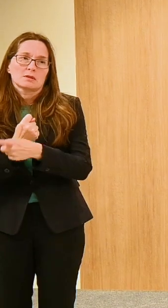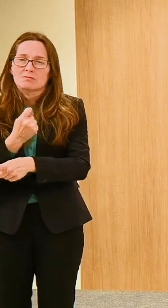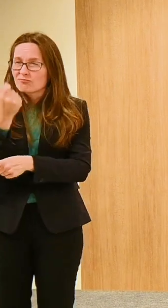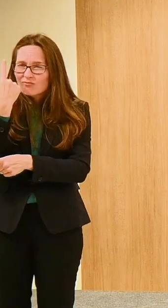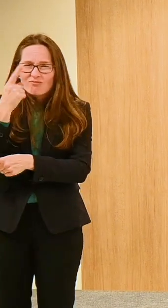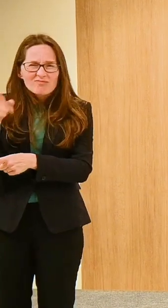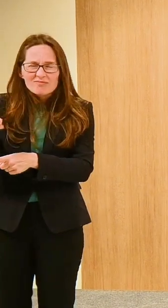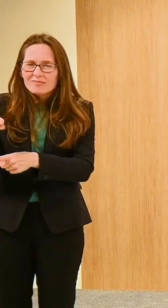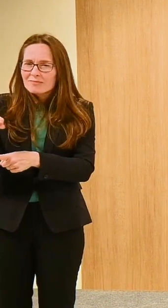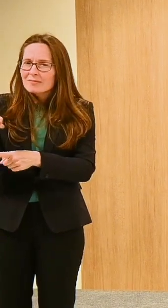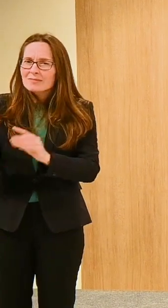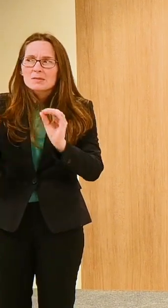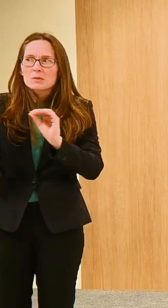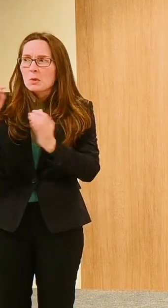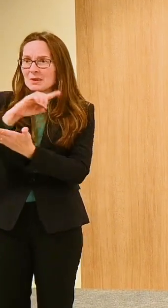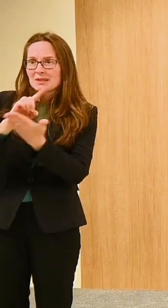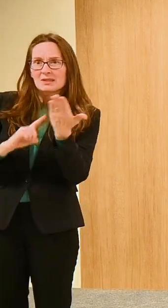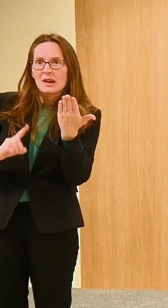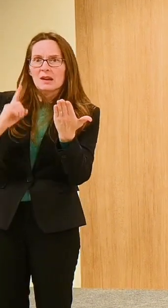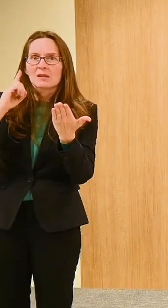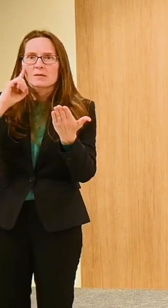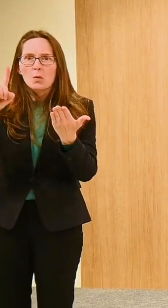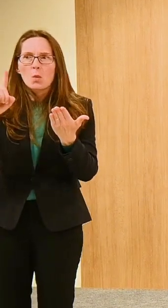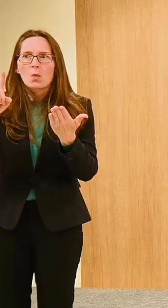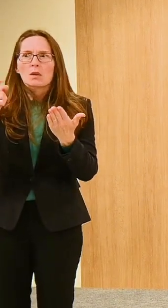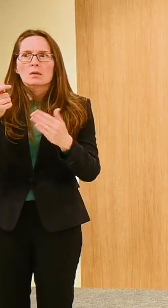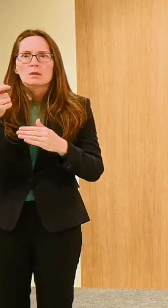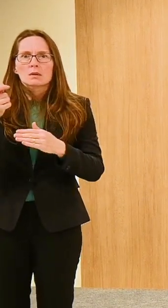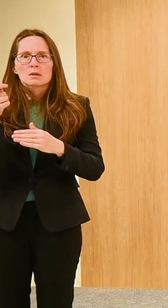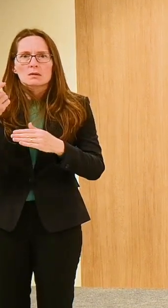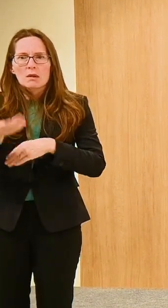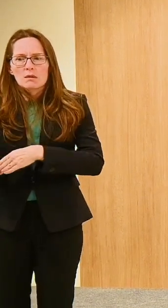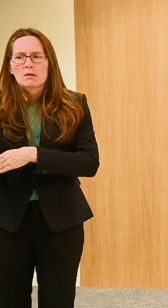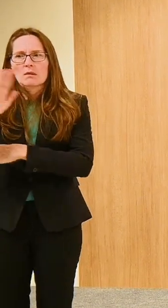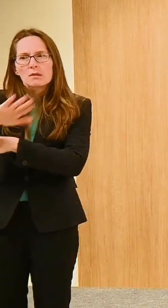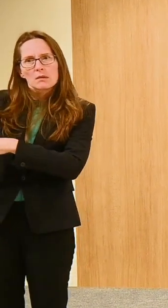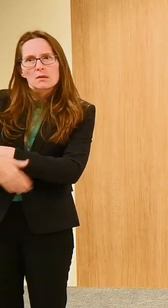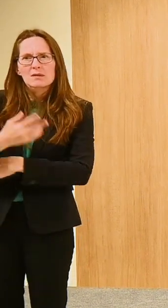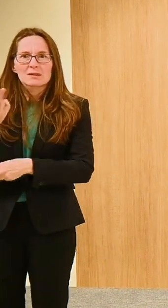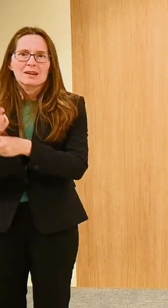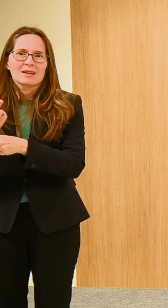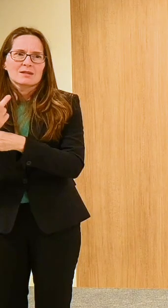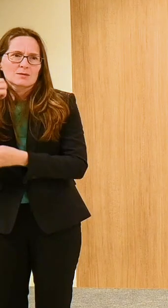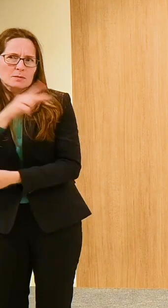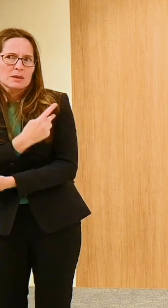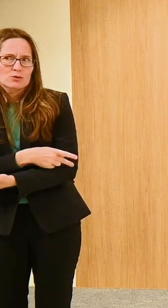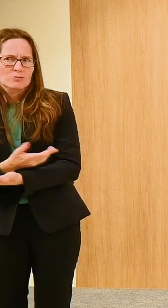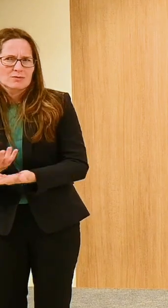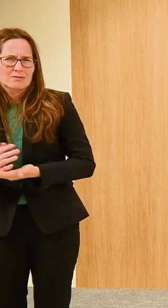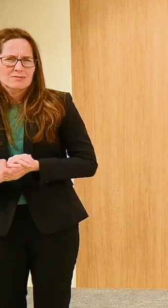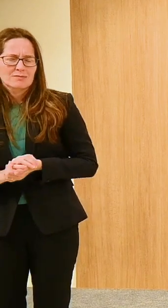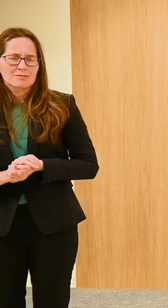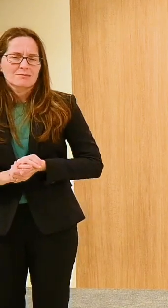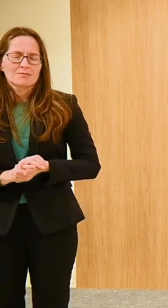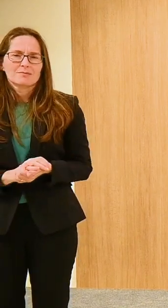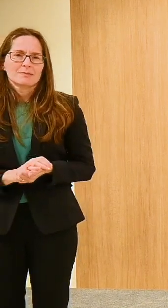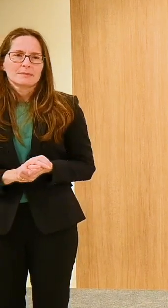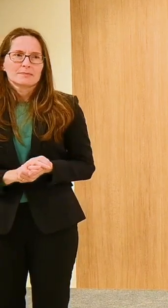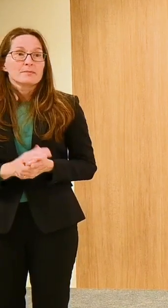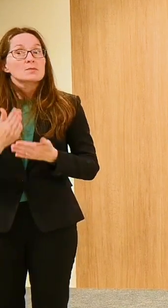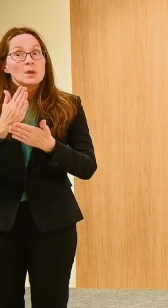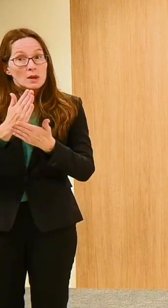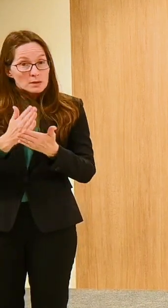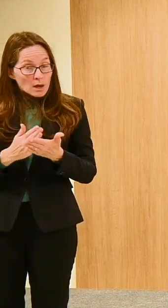provide hours and hours of ongoing care to our patients. Some of these patients are patients